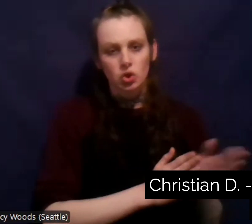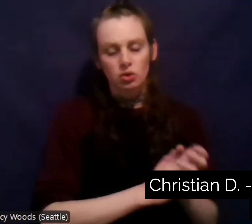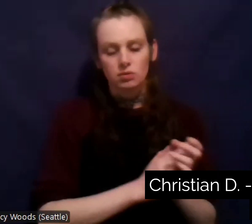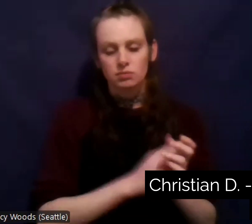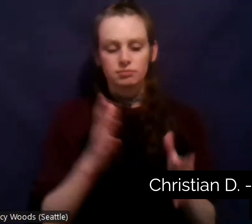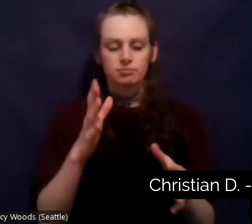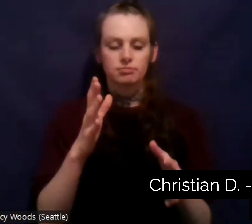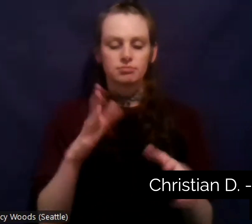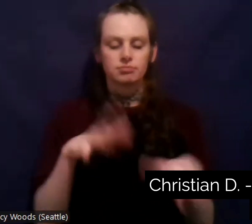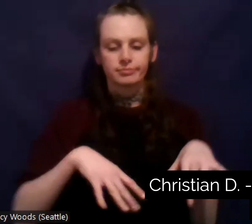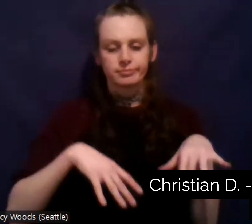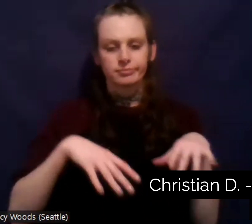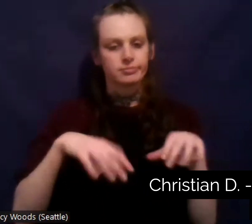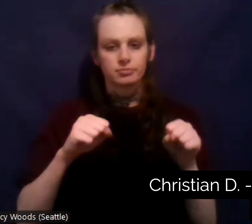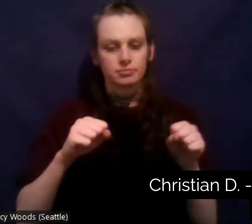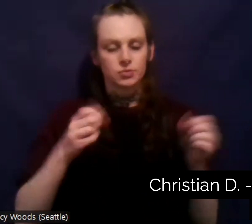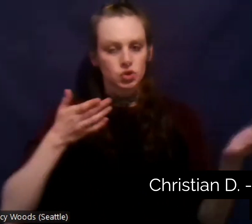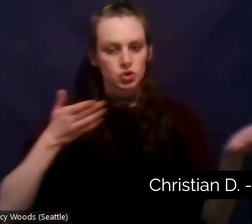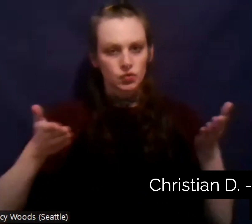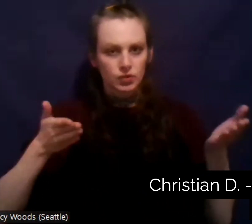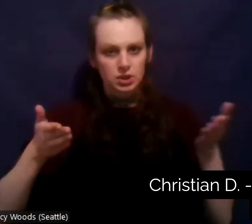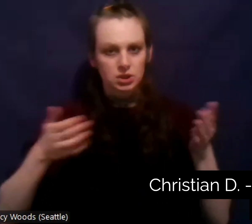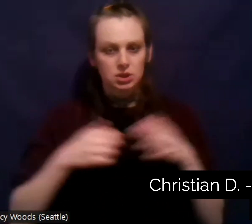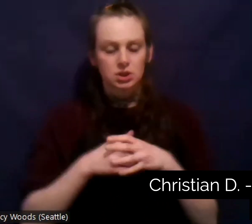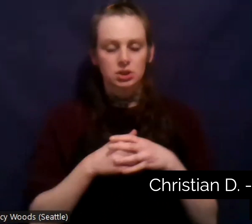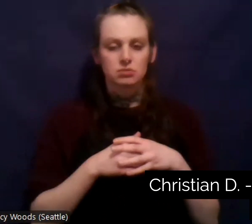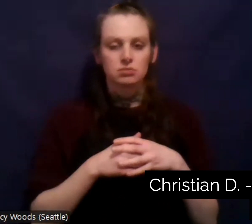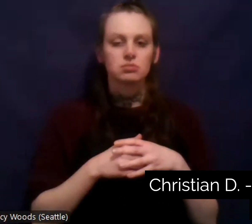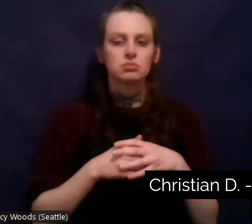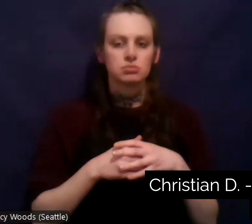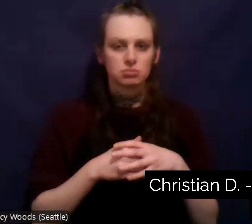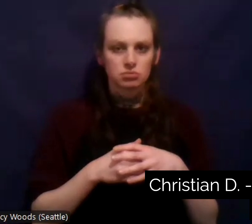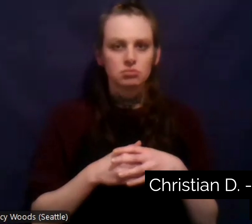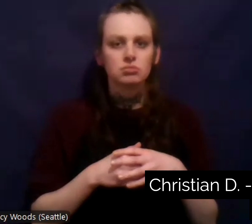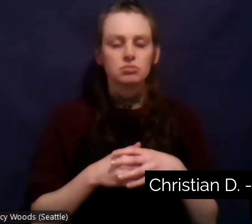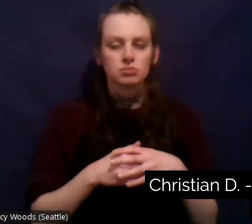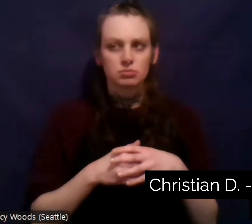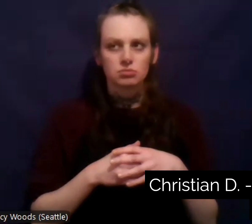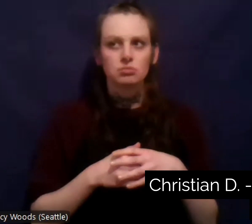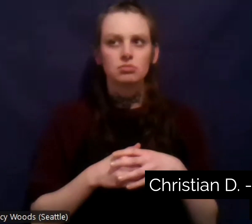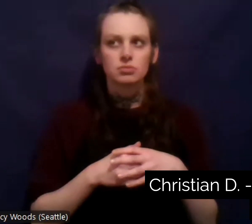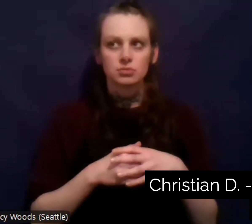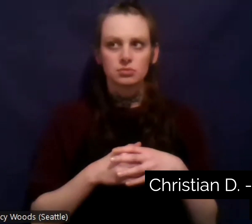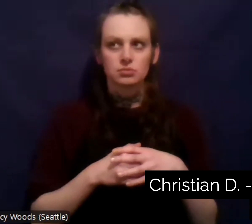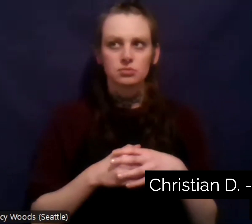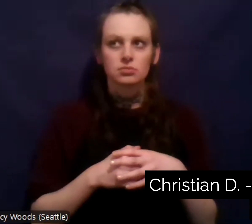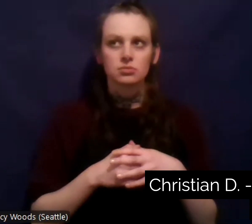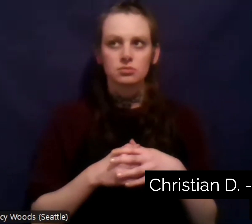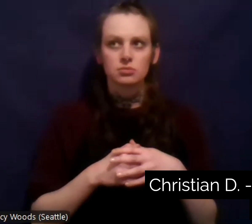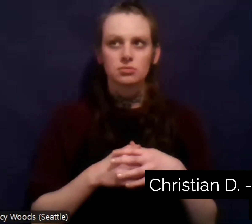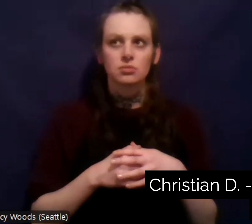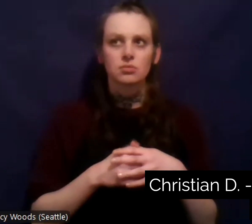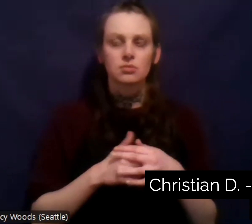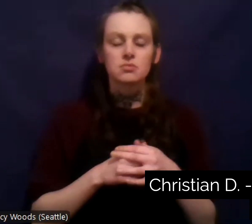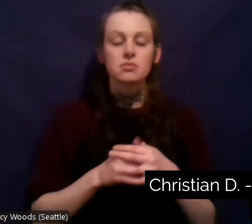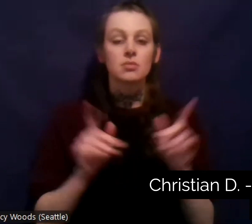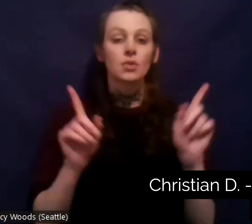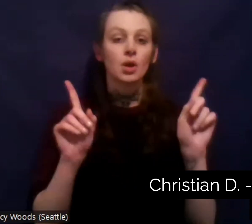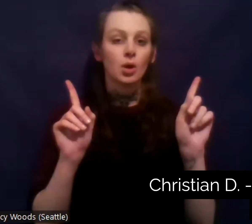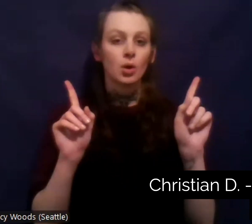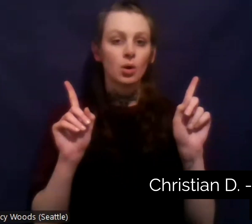get a position, I don't know, get a commitment, and join